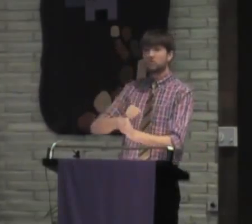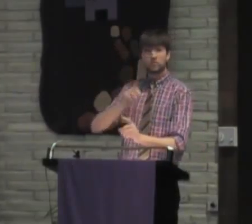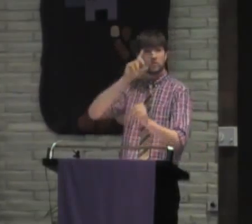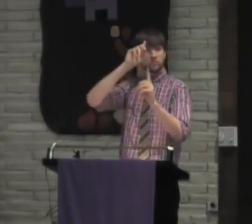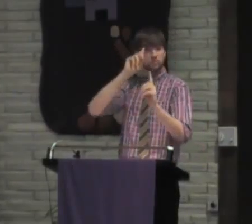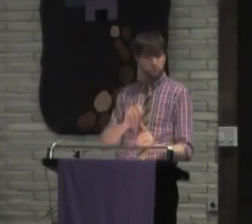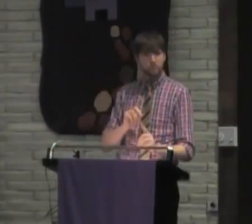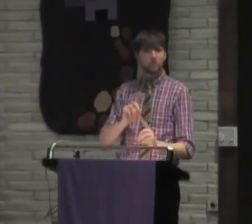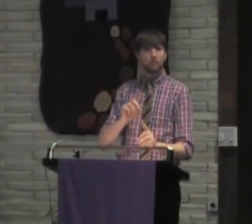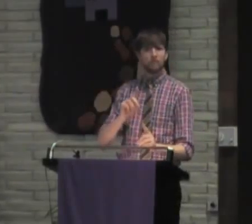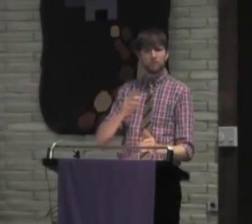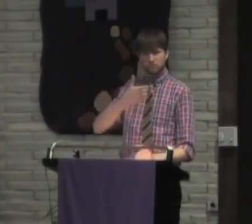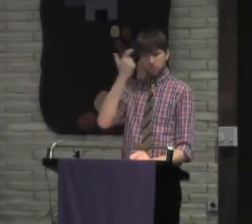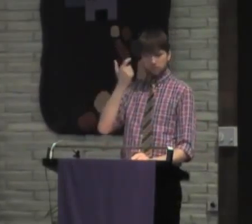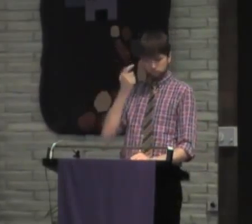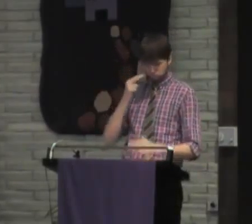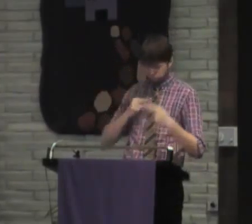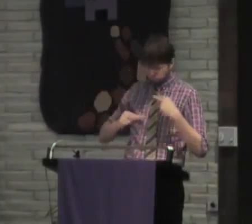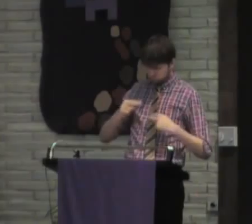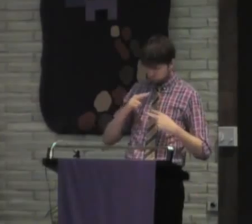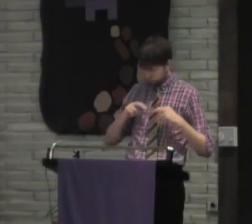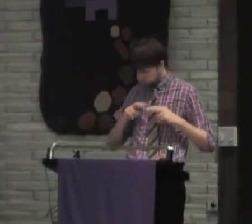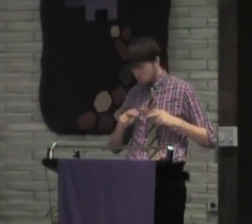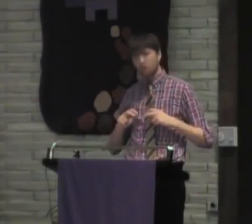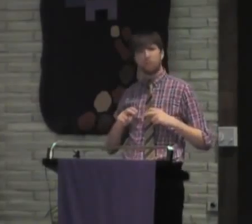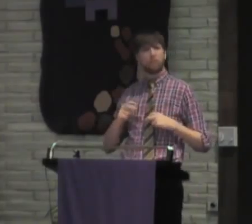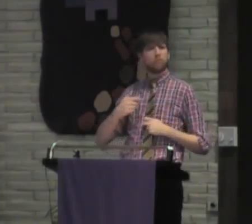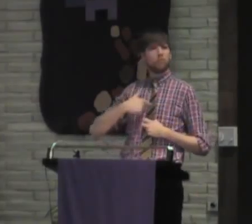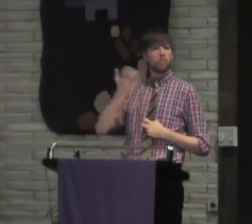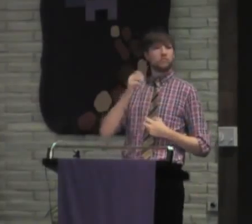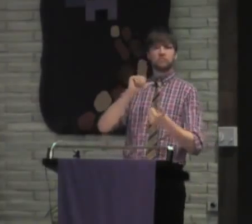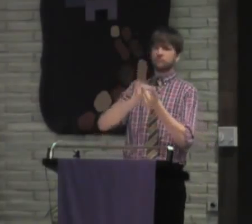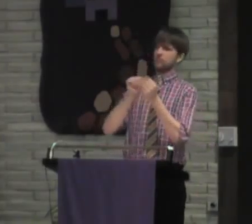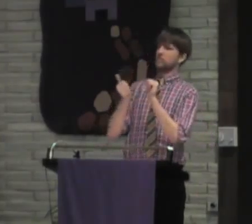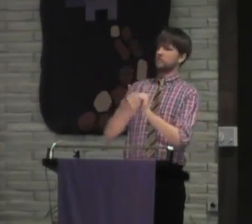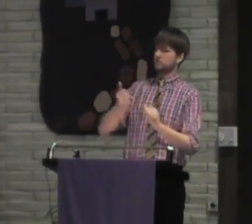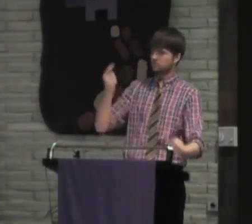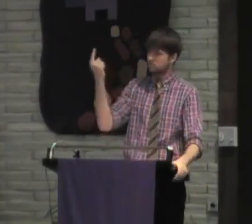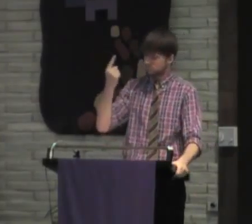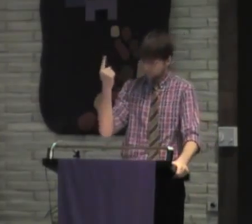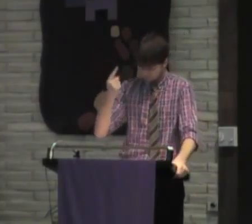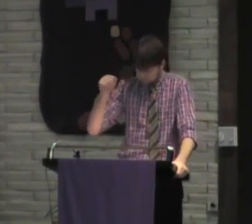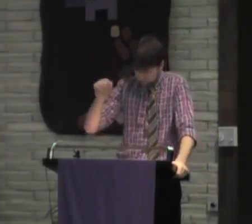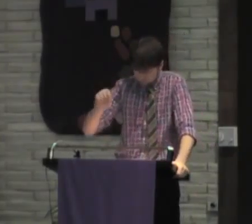That's why we make New Year's resolutions. Because we look at ourselves, we figure what we want to